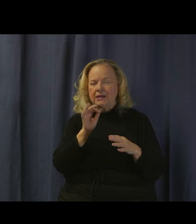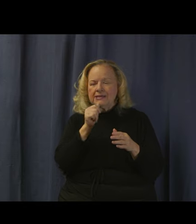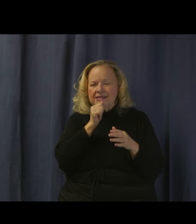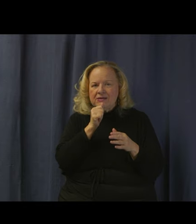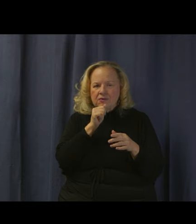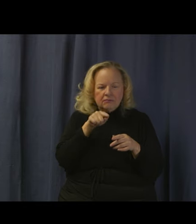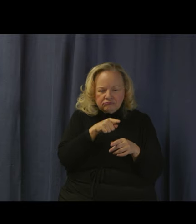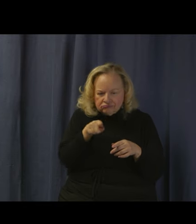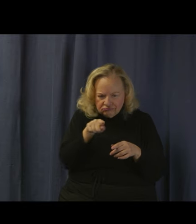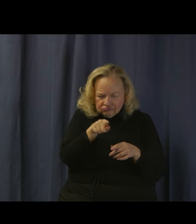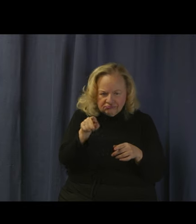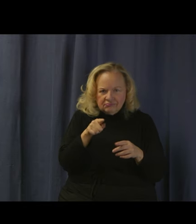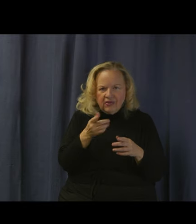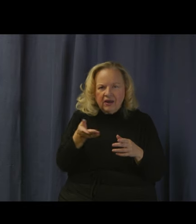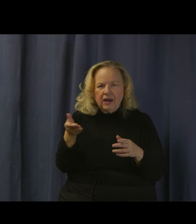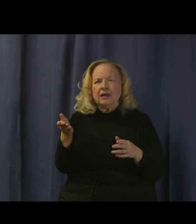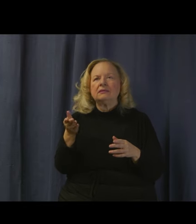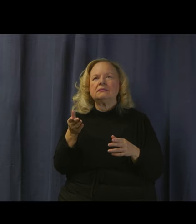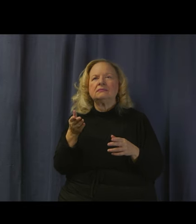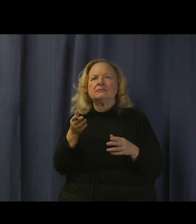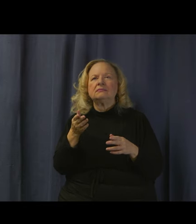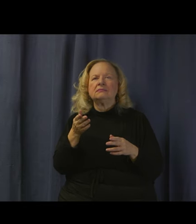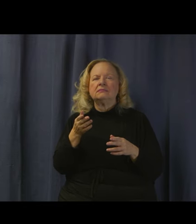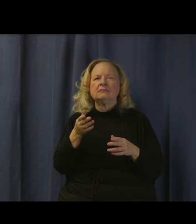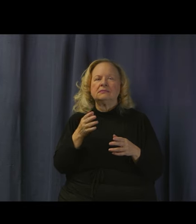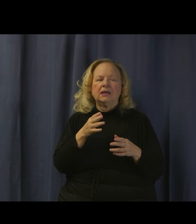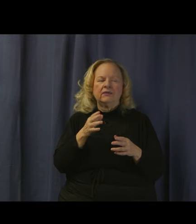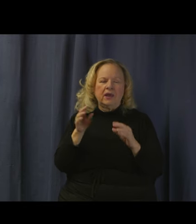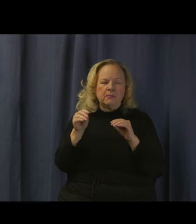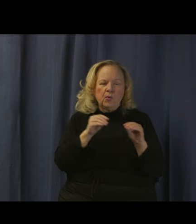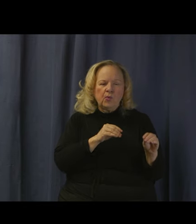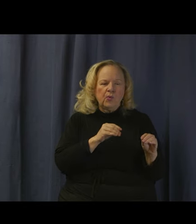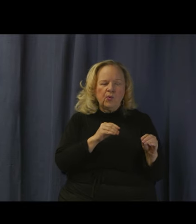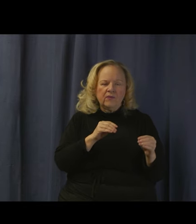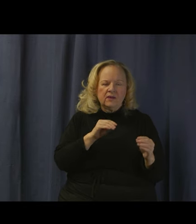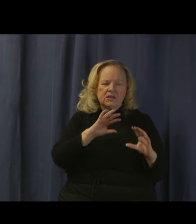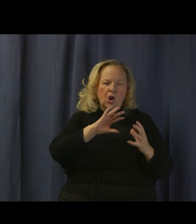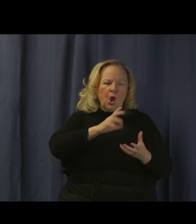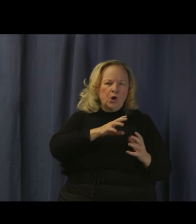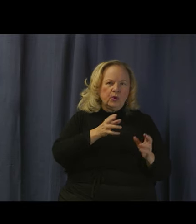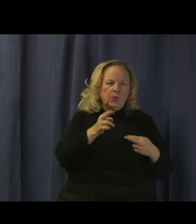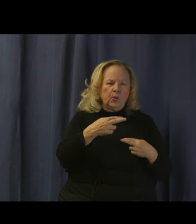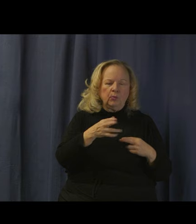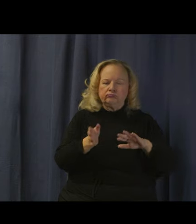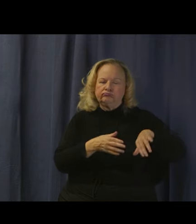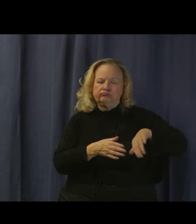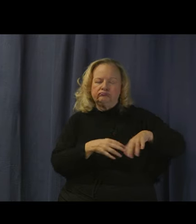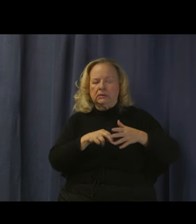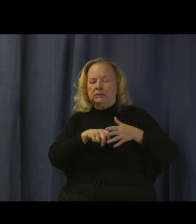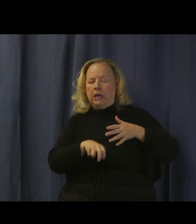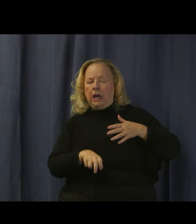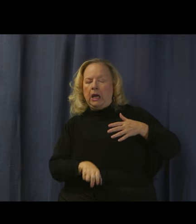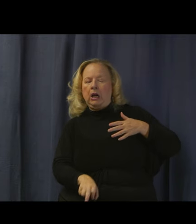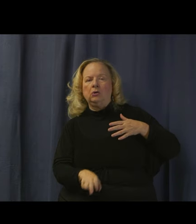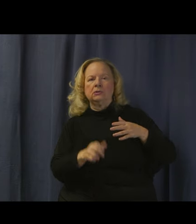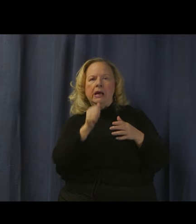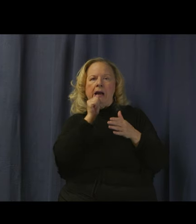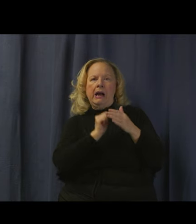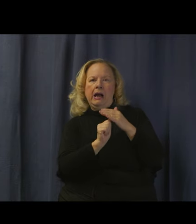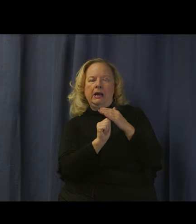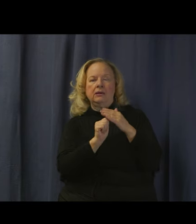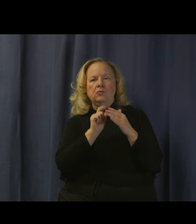It's like a washer or dryer they move in this laundry room, and then there's stairs going underneath. But there's some exciting stories about